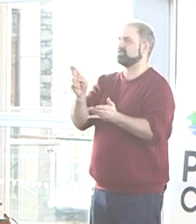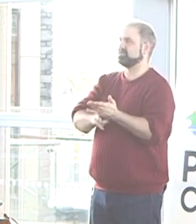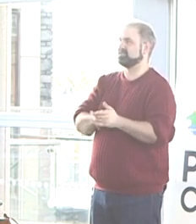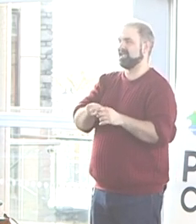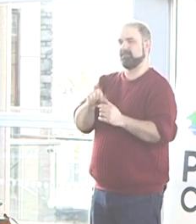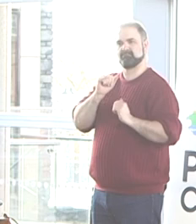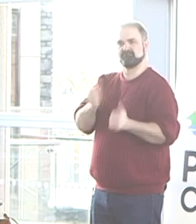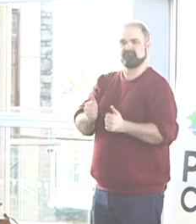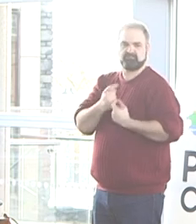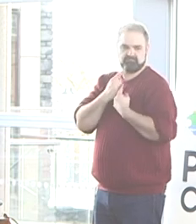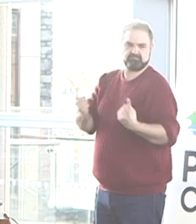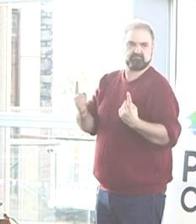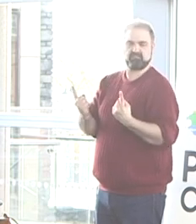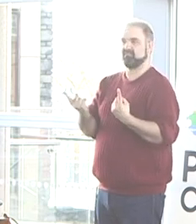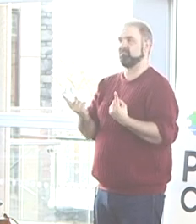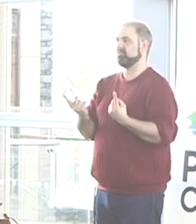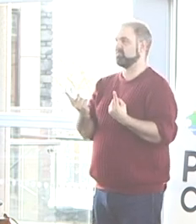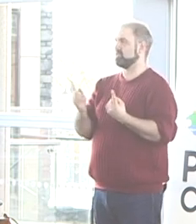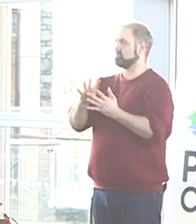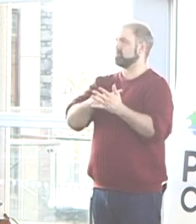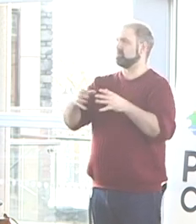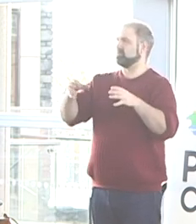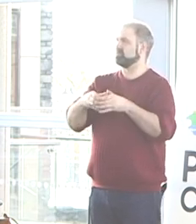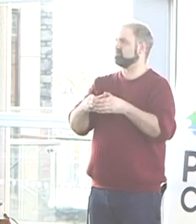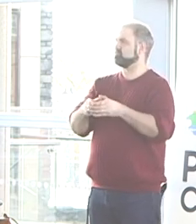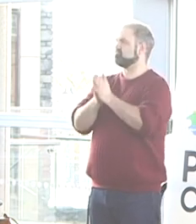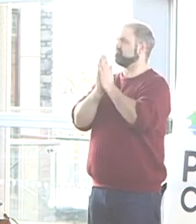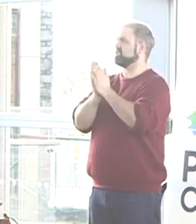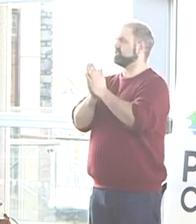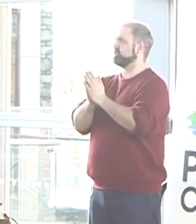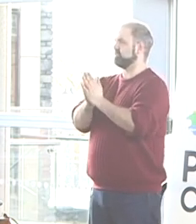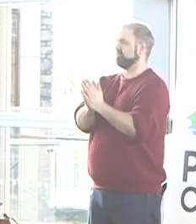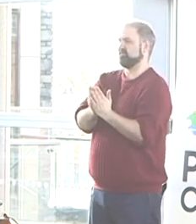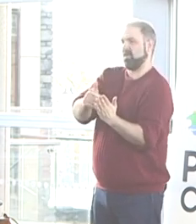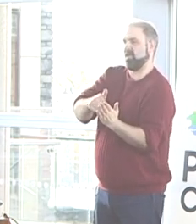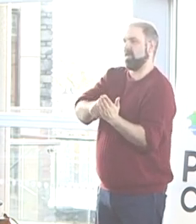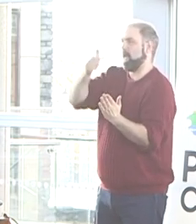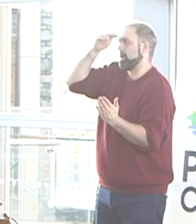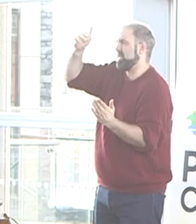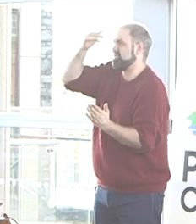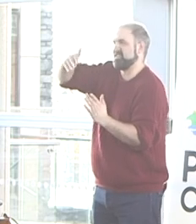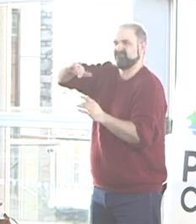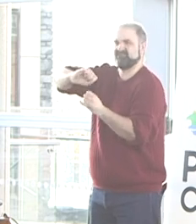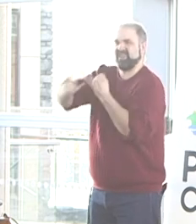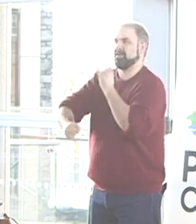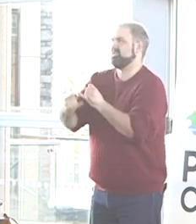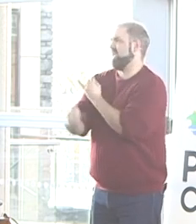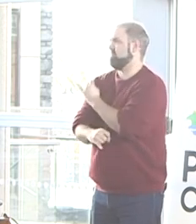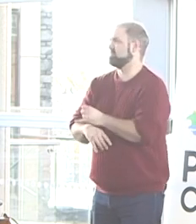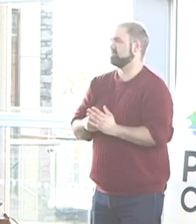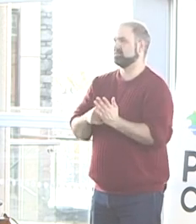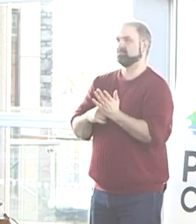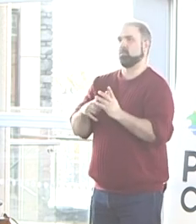of decoration on the Switchboard religion file, turning it into the big book of myths and fables.